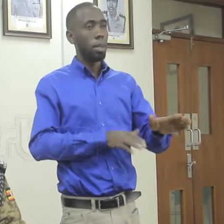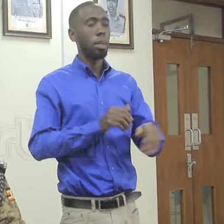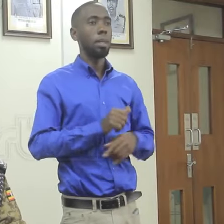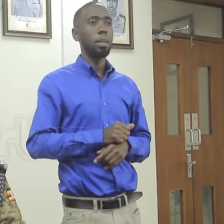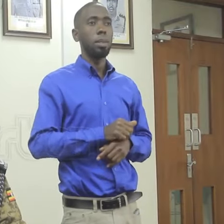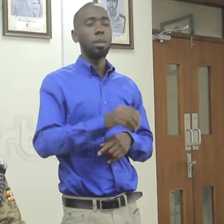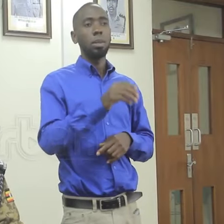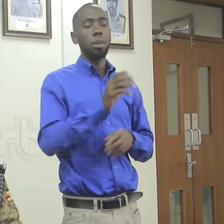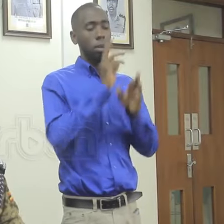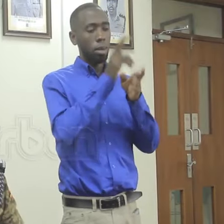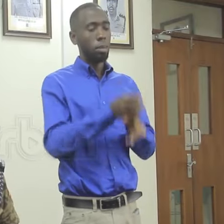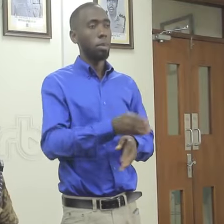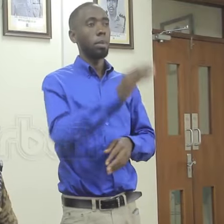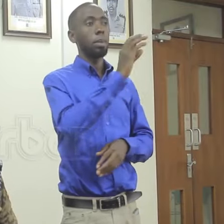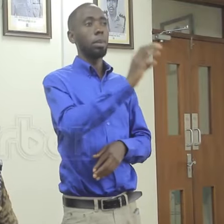Cecilia Atimogwal.